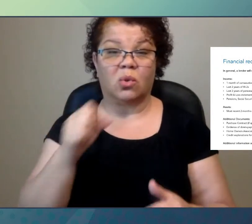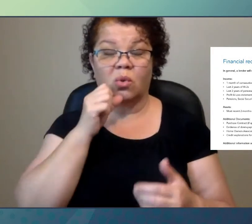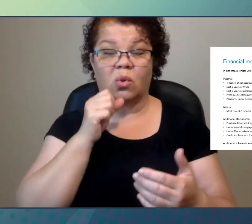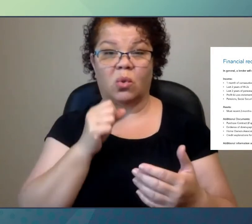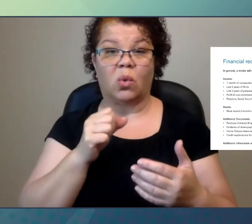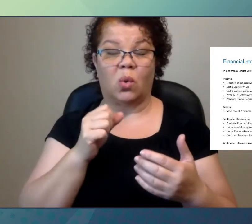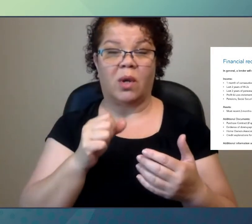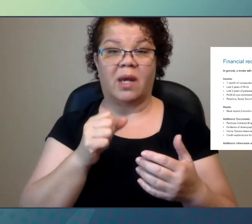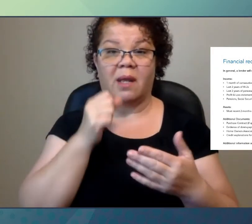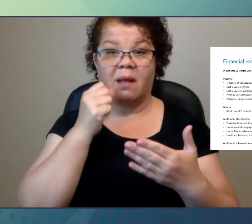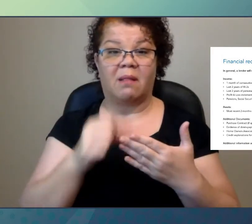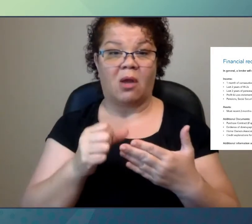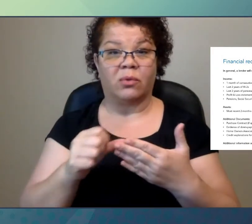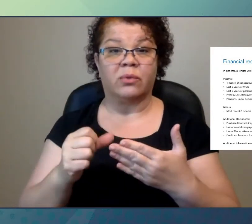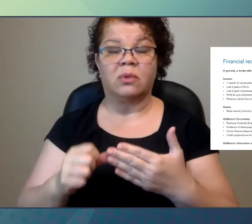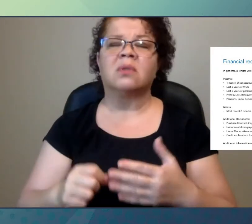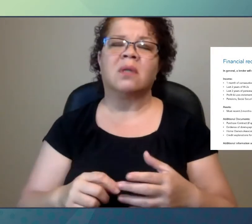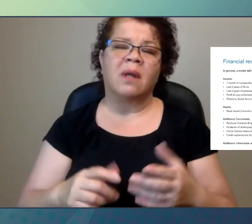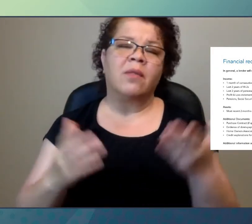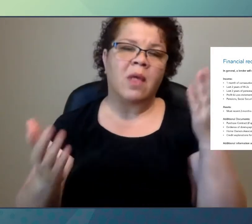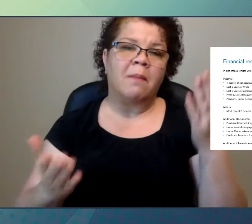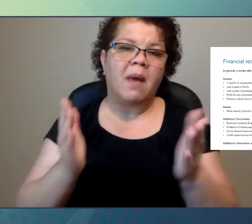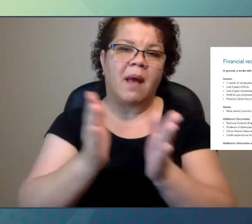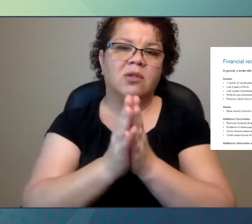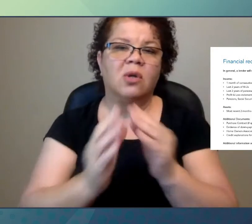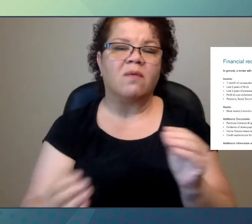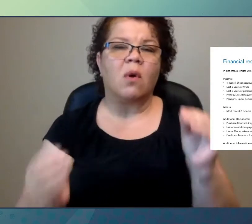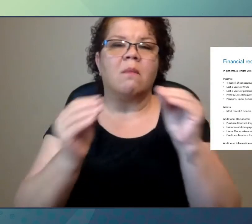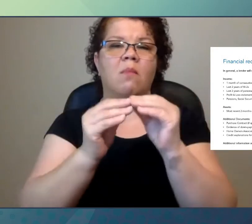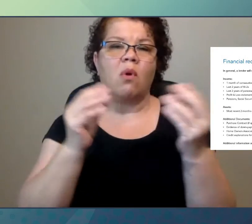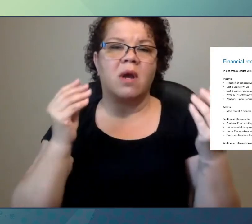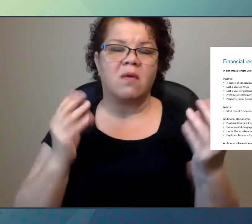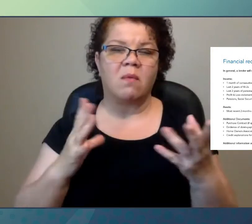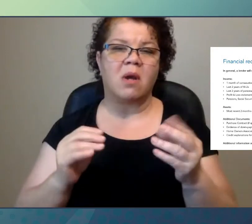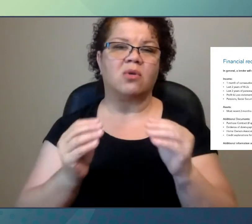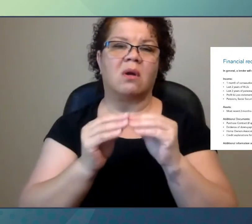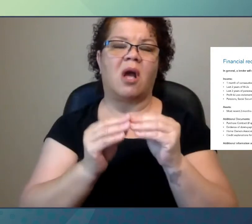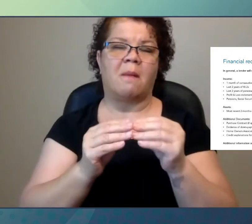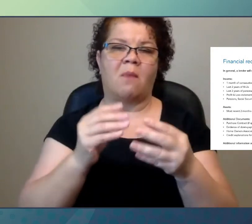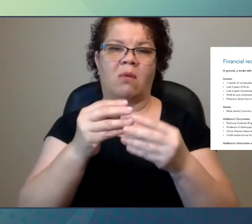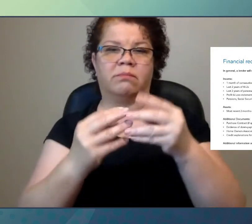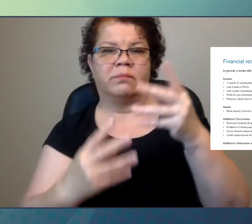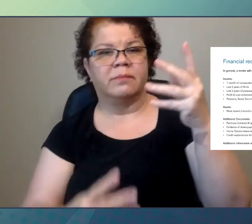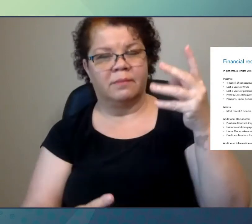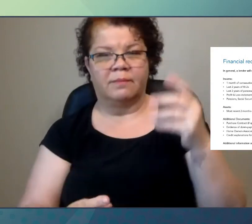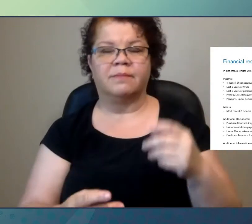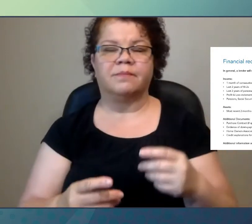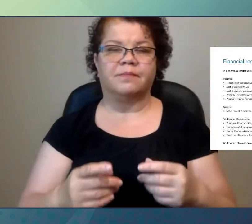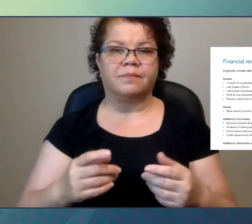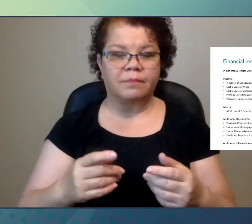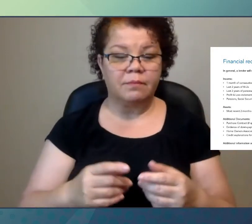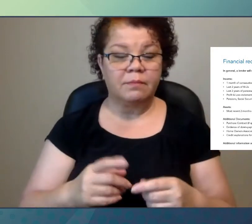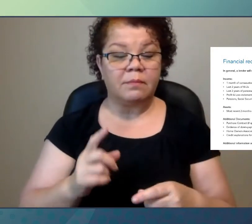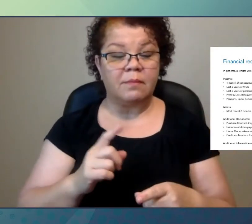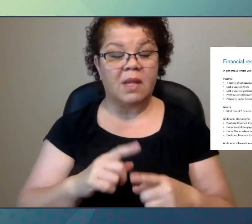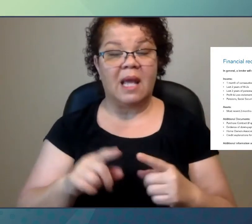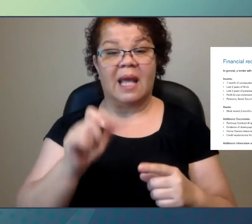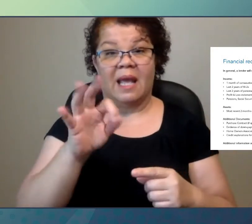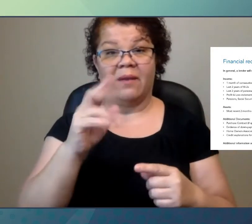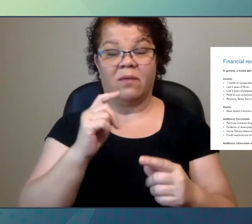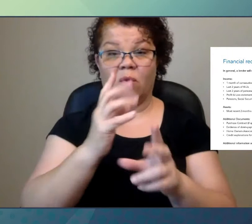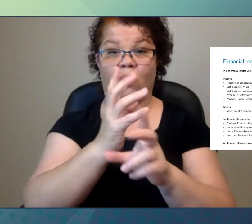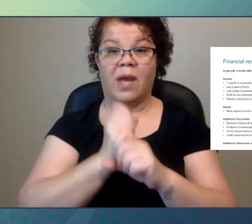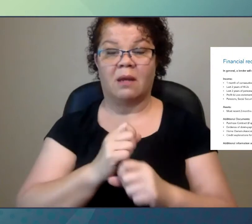There could be a lot more information or documentation that an underwriter may request if you receive other sources